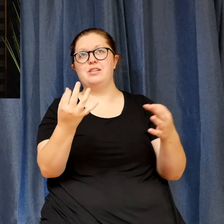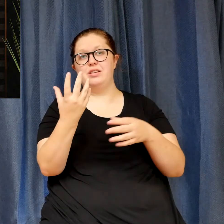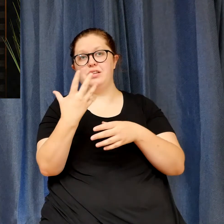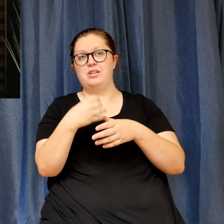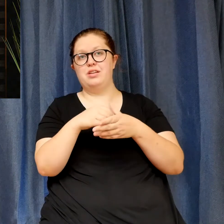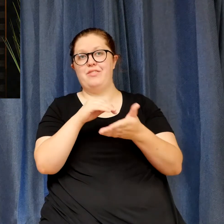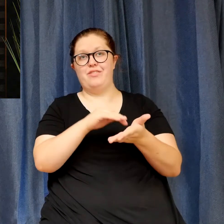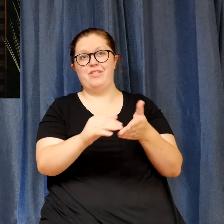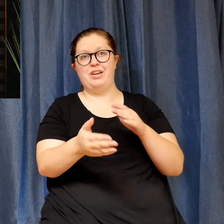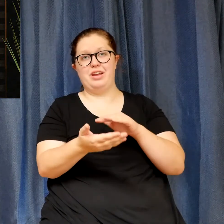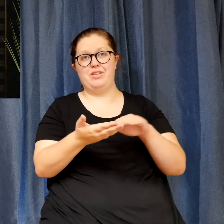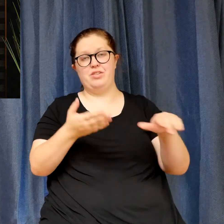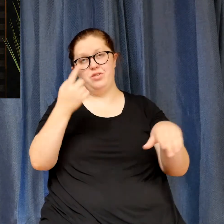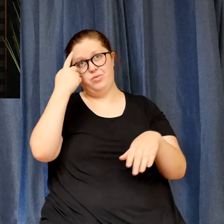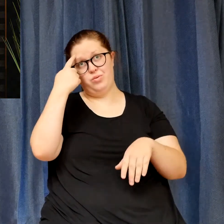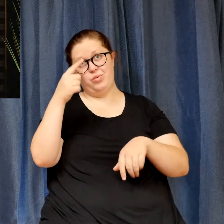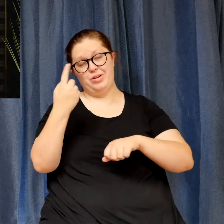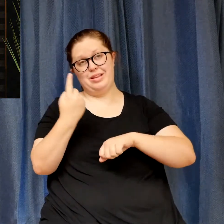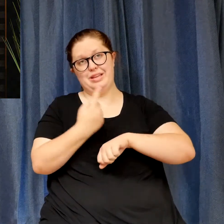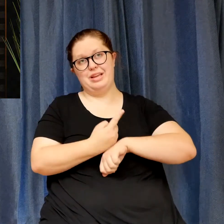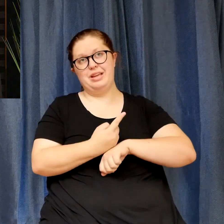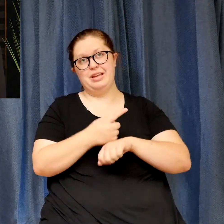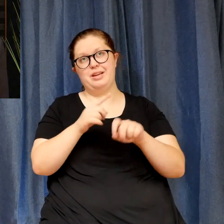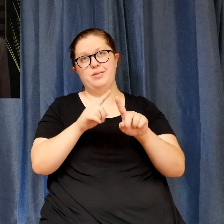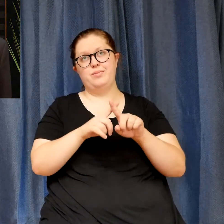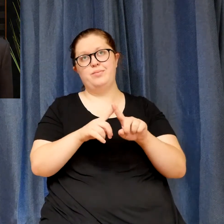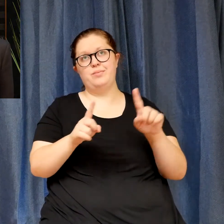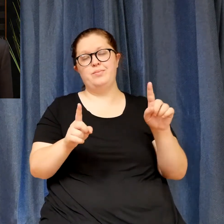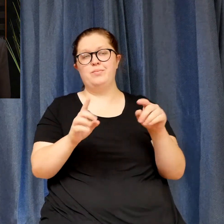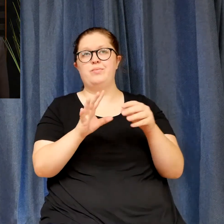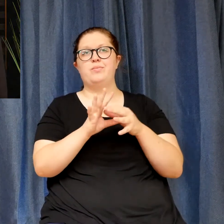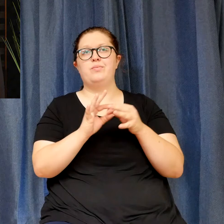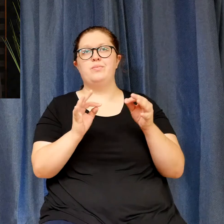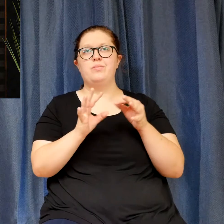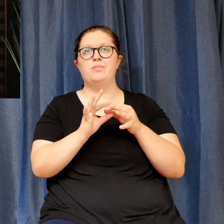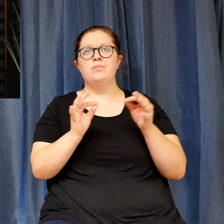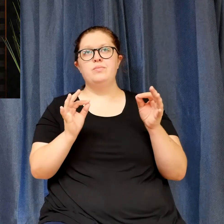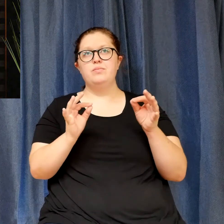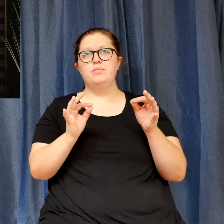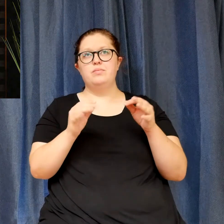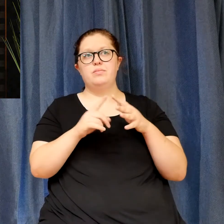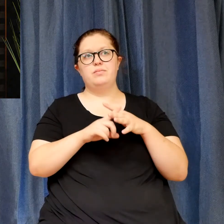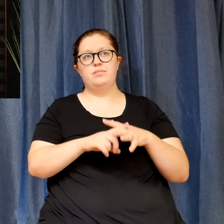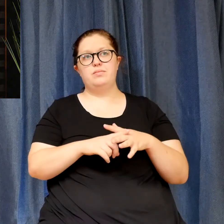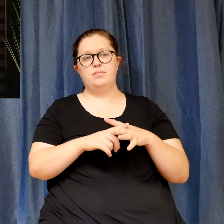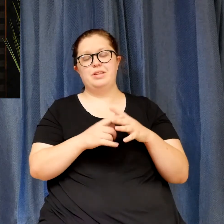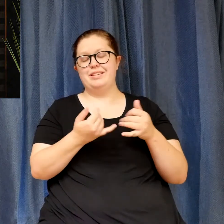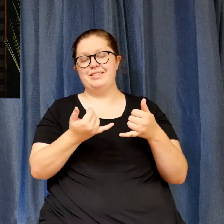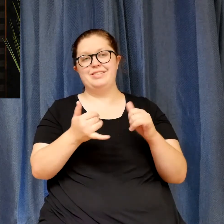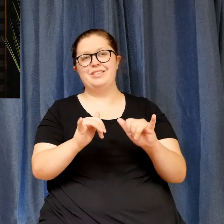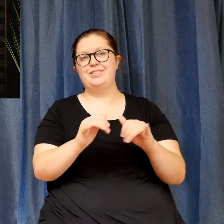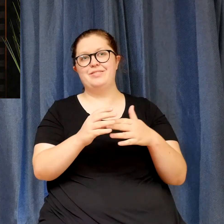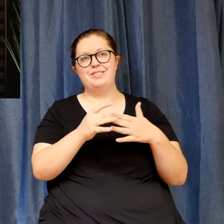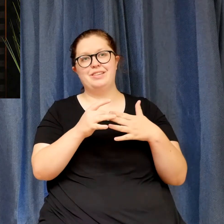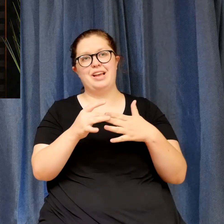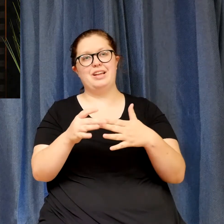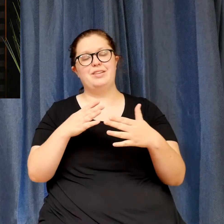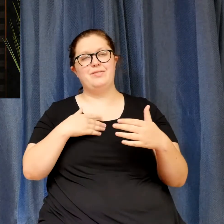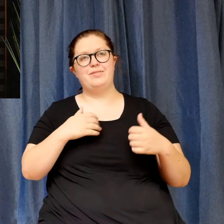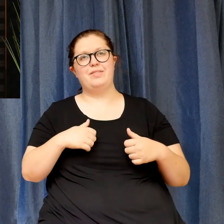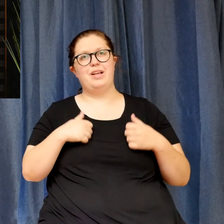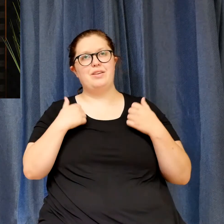it include forgiveness for that day, but also a profound statement that still guides my life